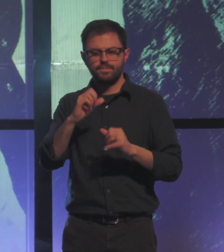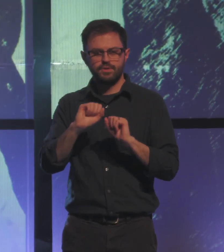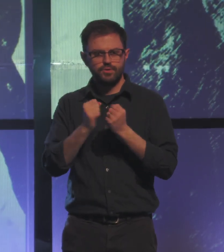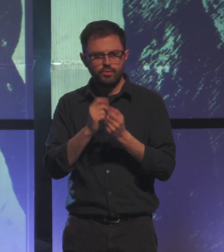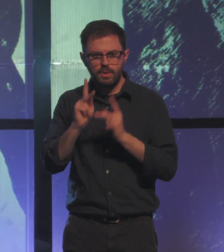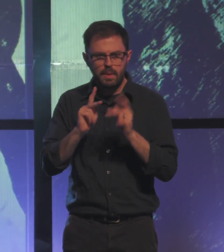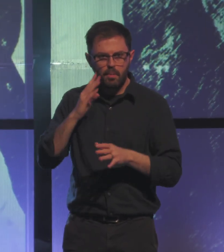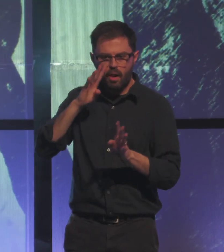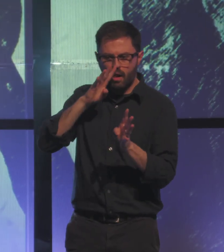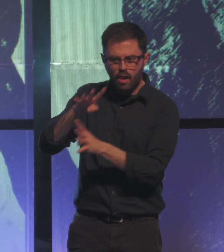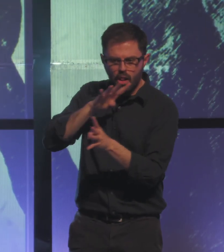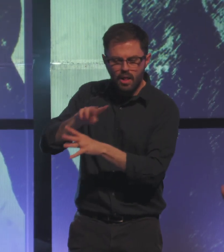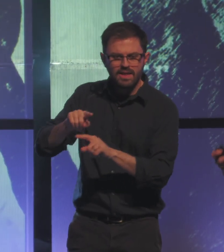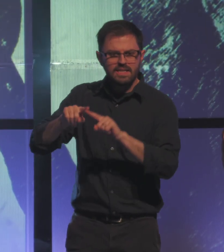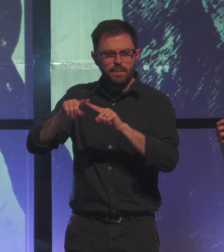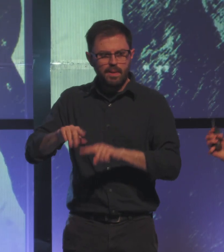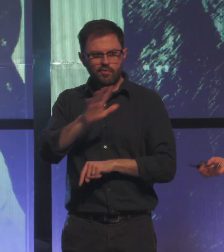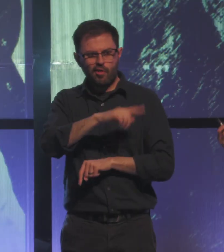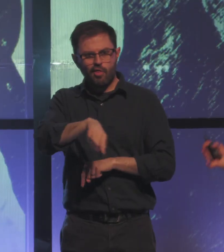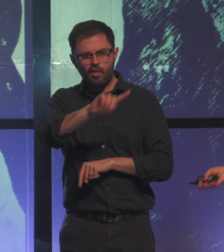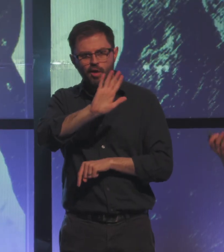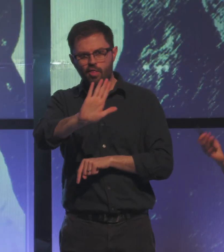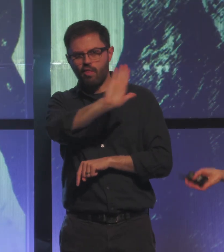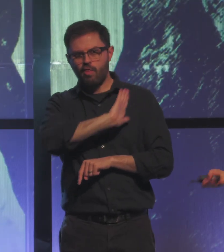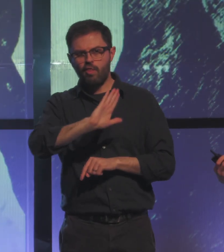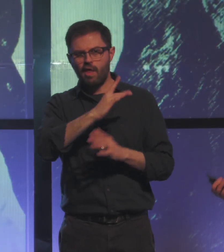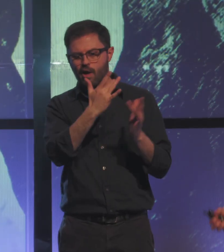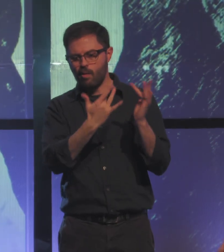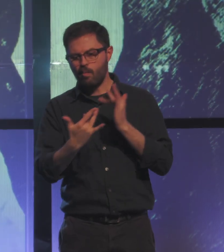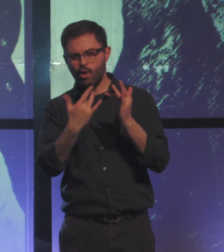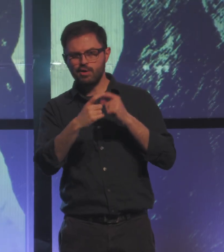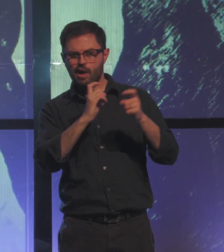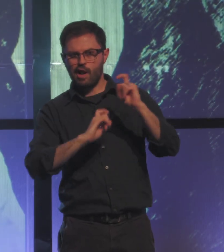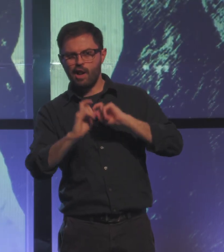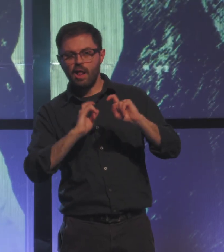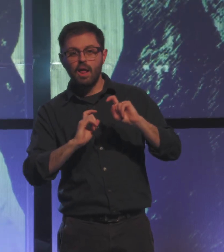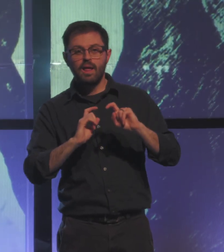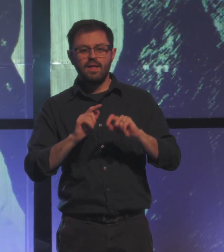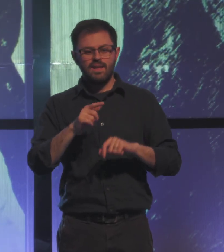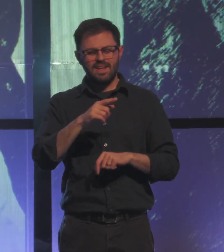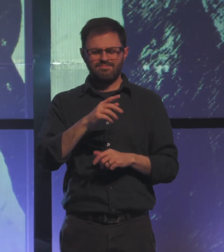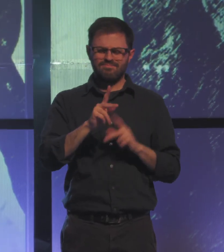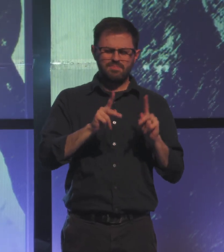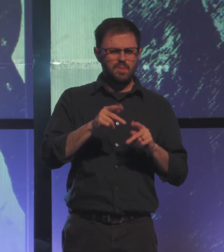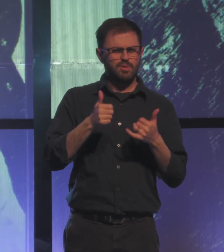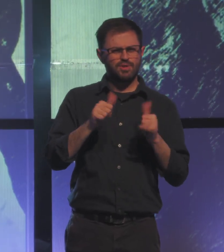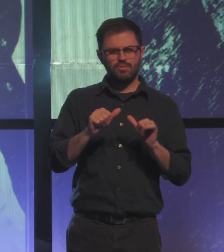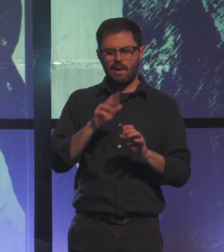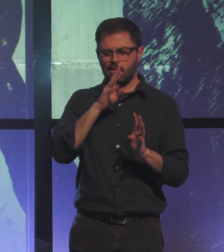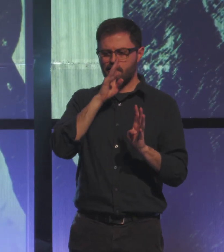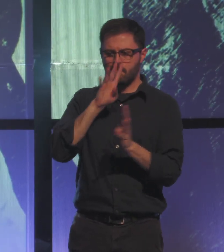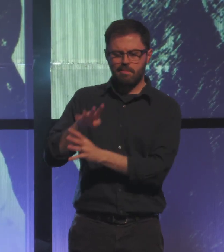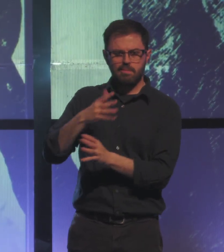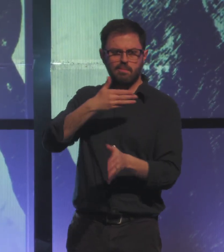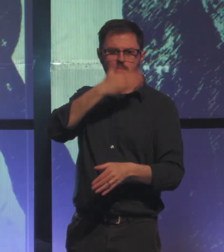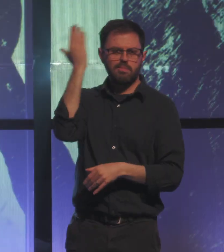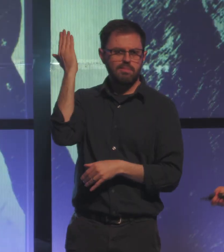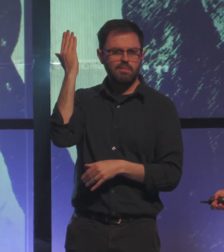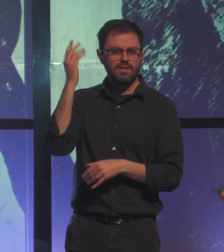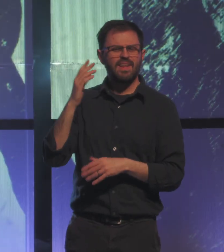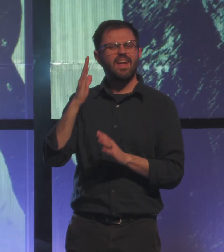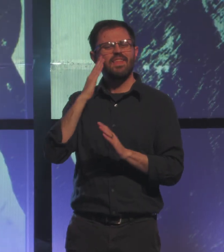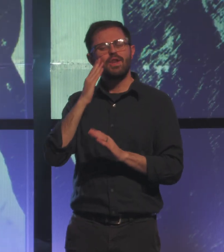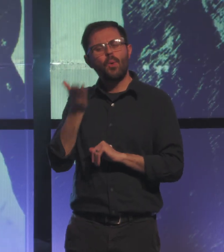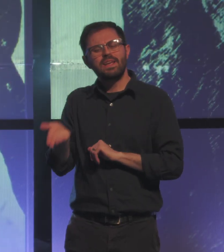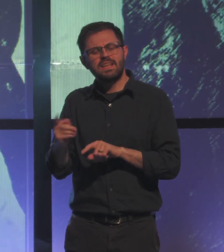dependent on mercy. And the crowd is just trying to move past Bartimaeus They see him, right? They know that he exists, but they